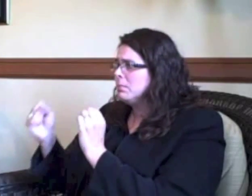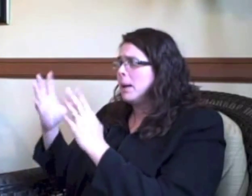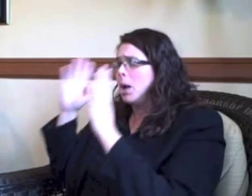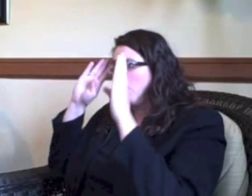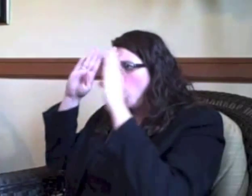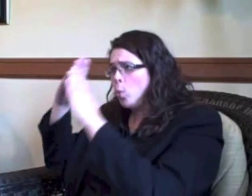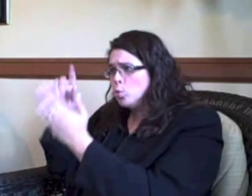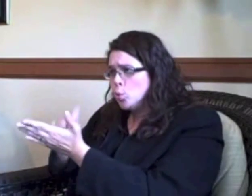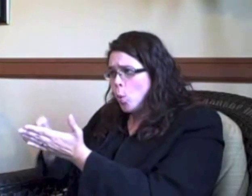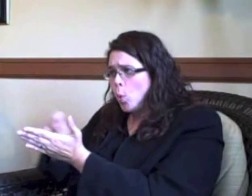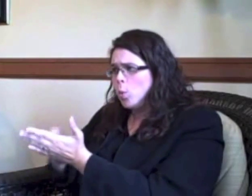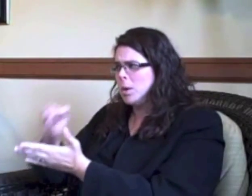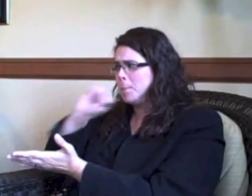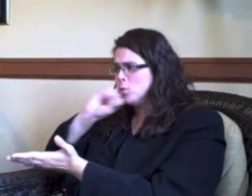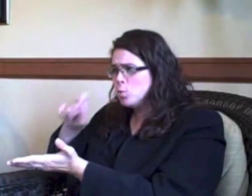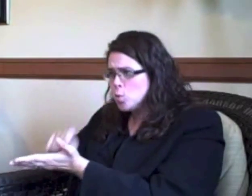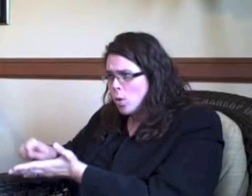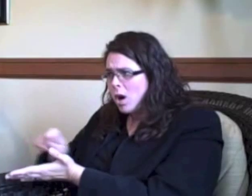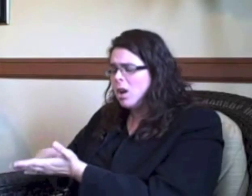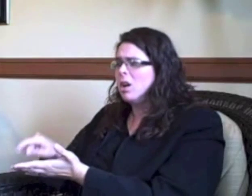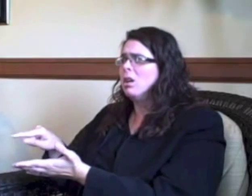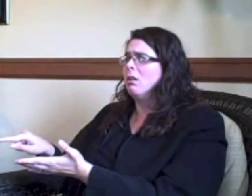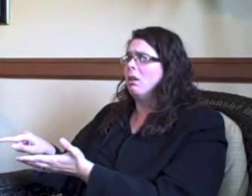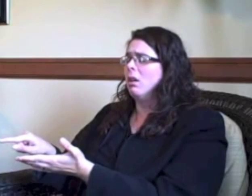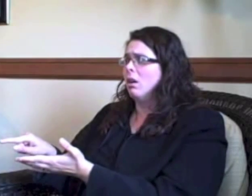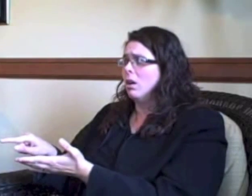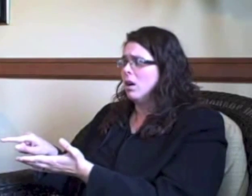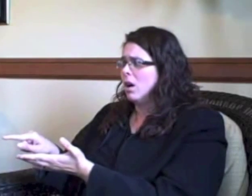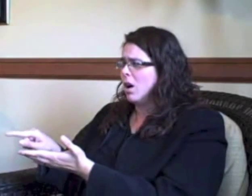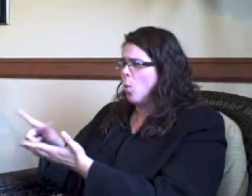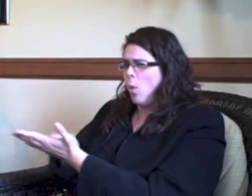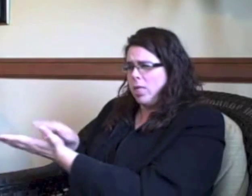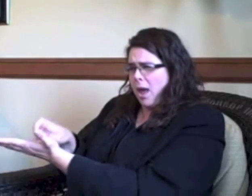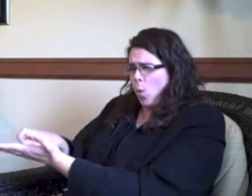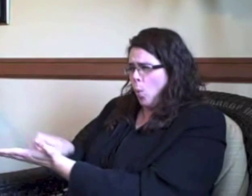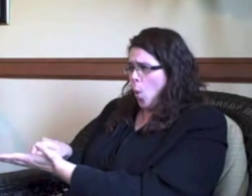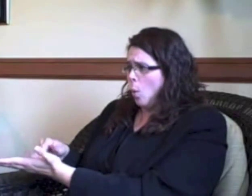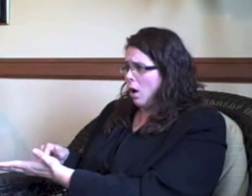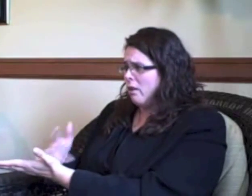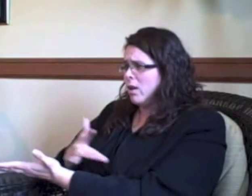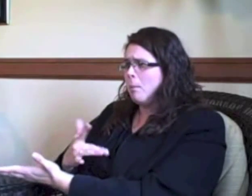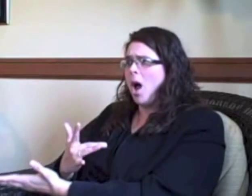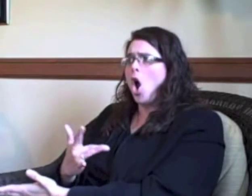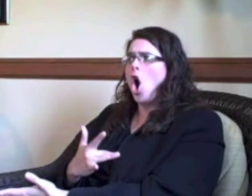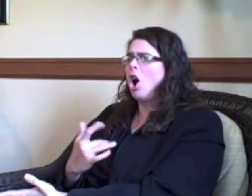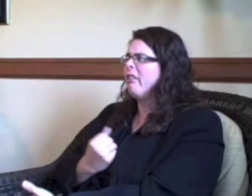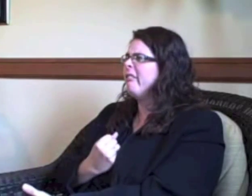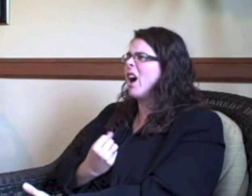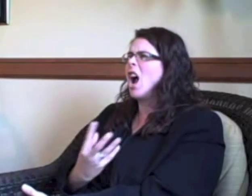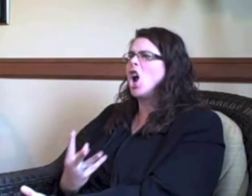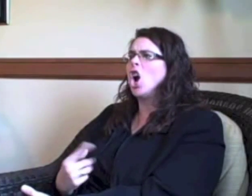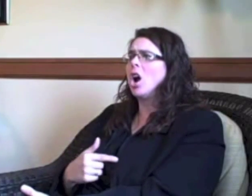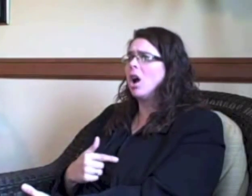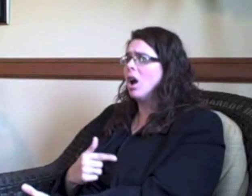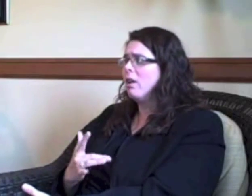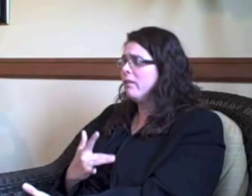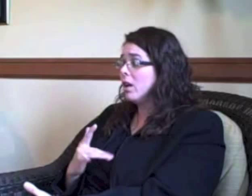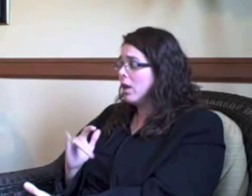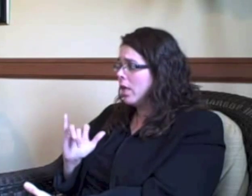in the church, and I started reading a lot about what popes and bishops had written about it over the years, and when I was reading